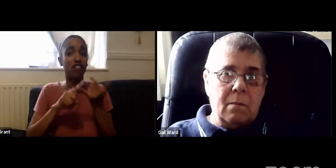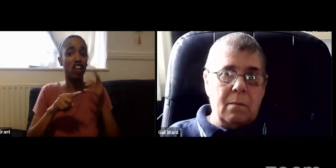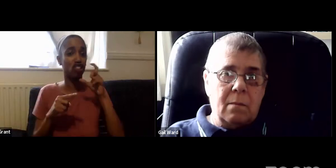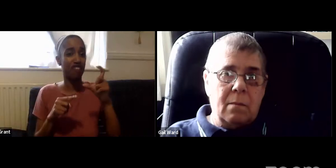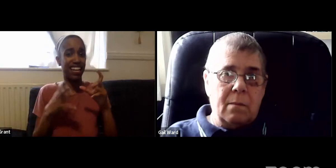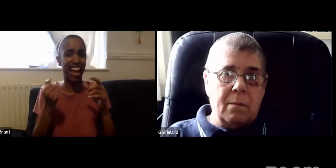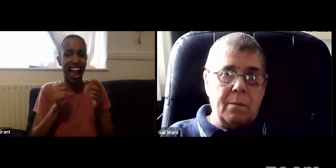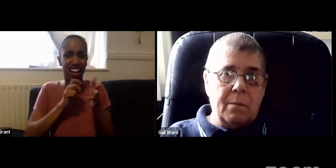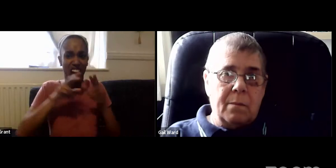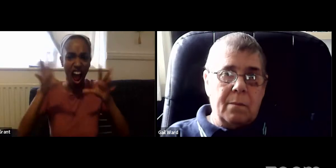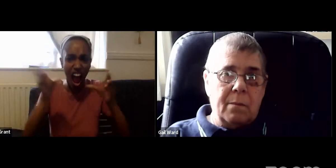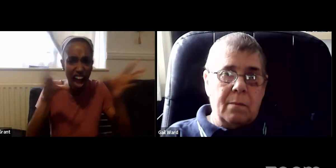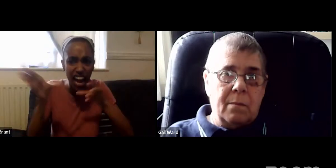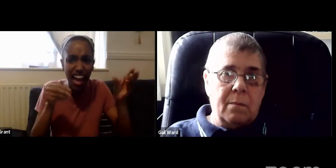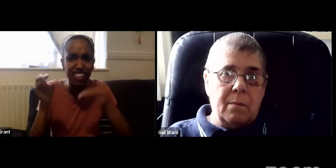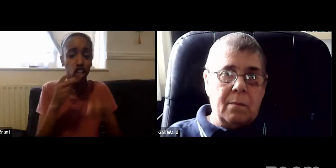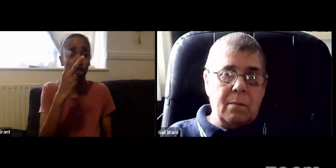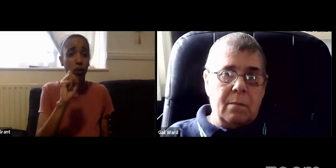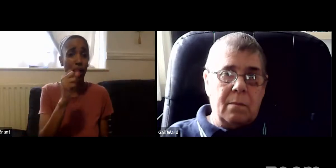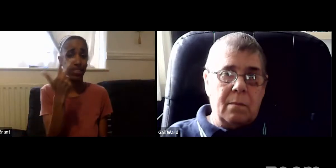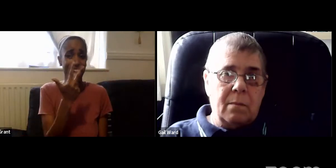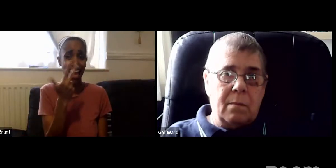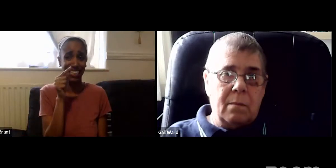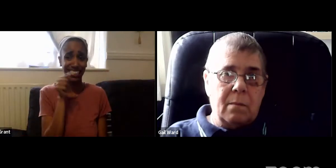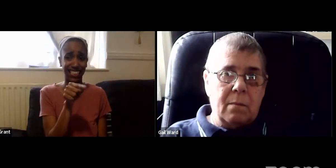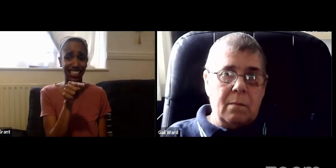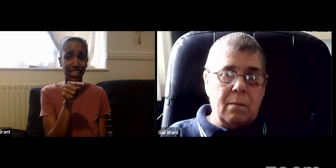So the fundamental problems with universal credit,